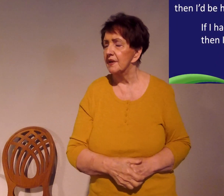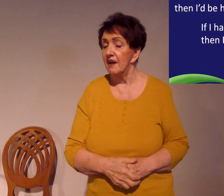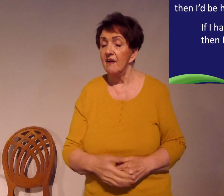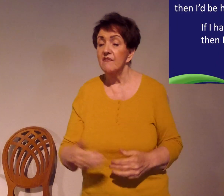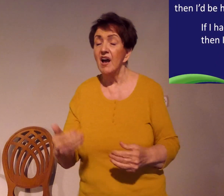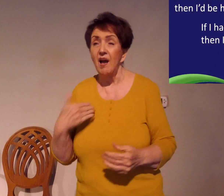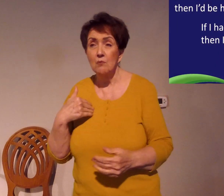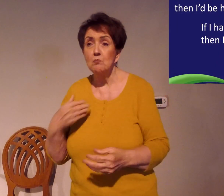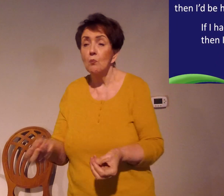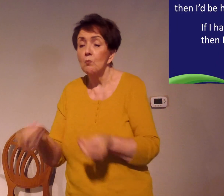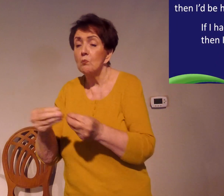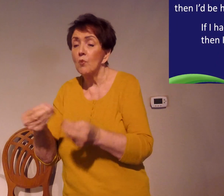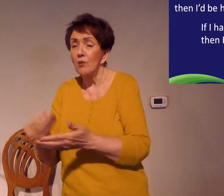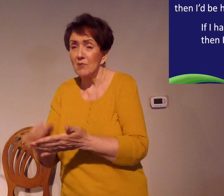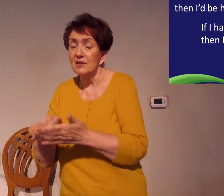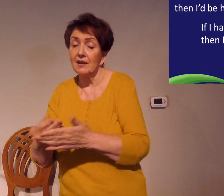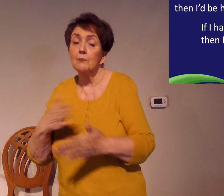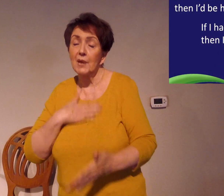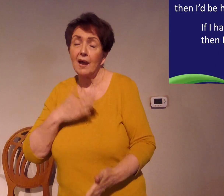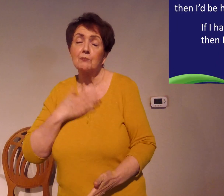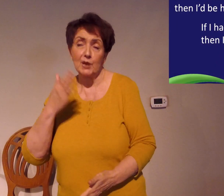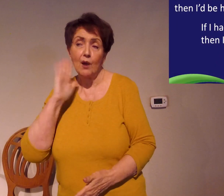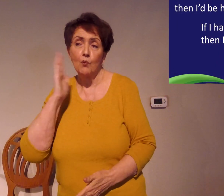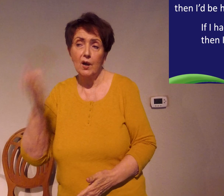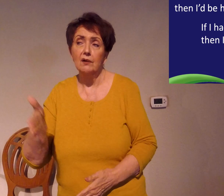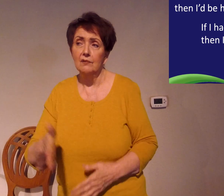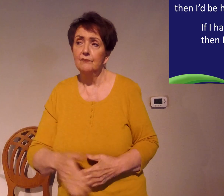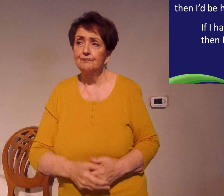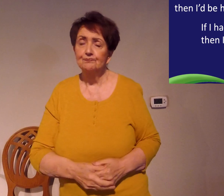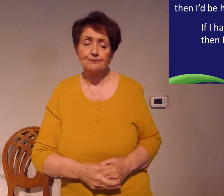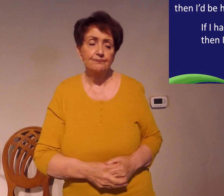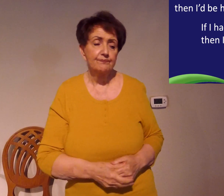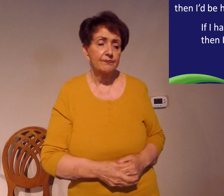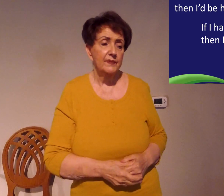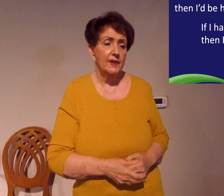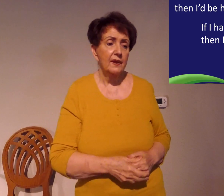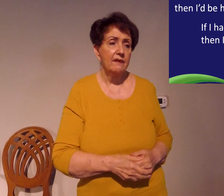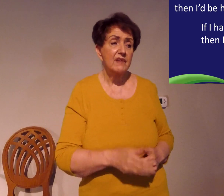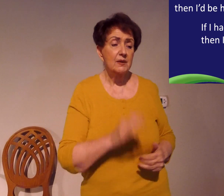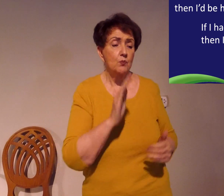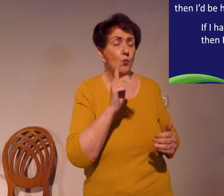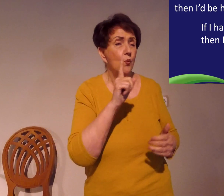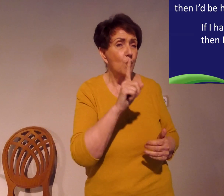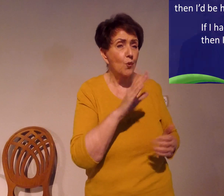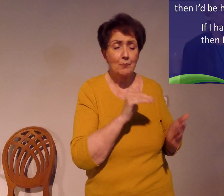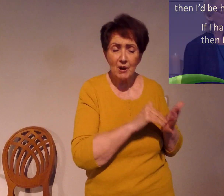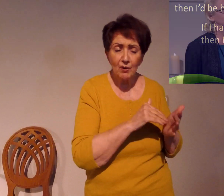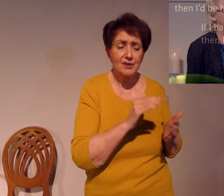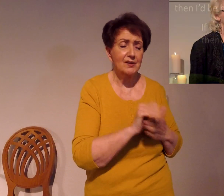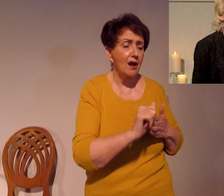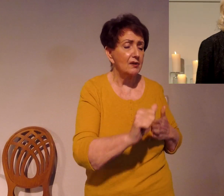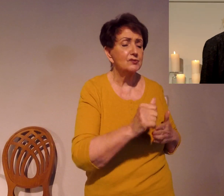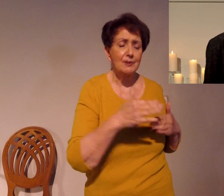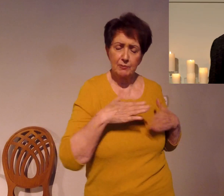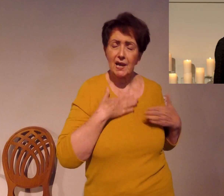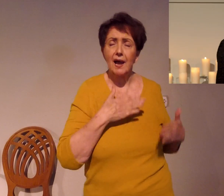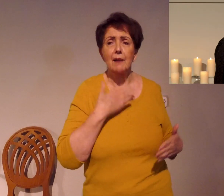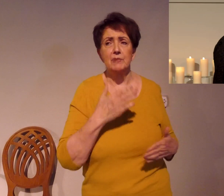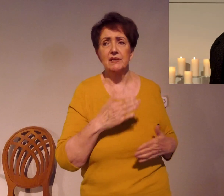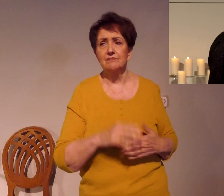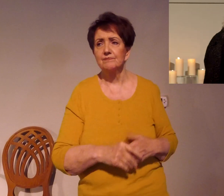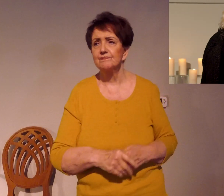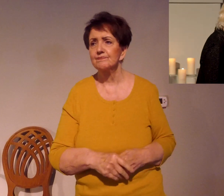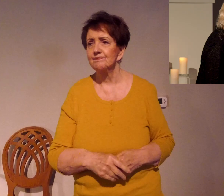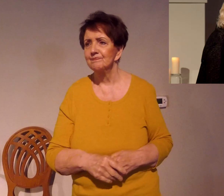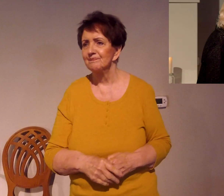I'd be happy. Or, if I had $1 million, then I'd be okay. So they have done tons